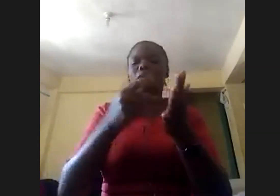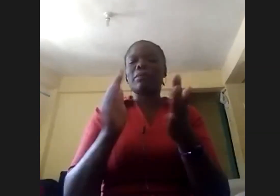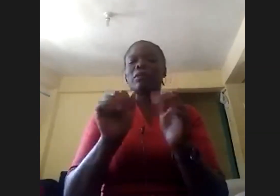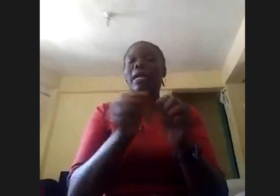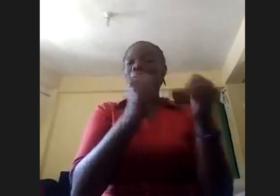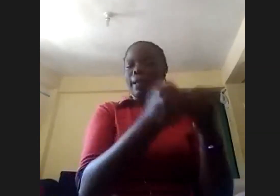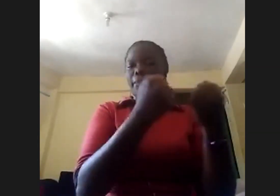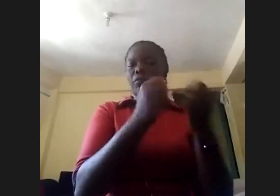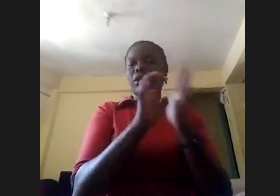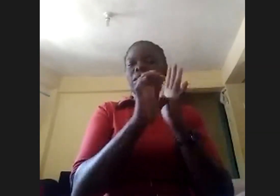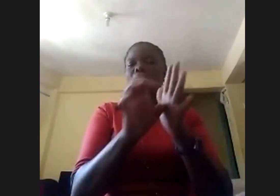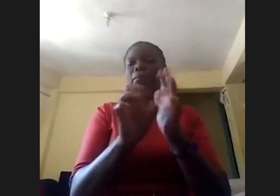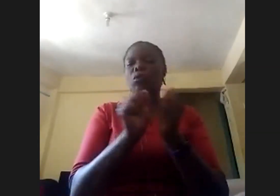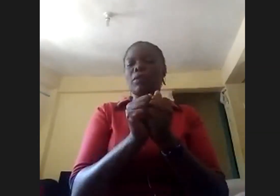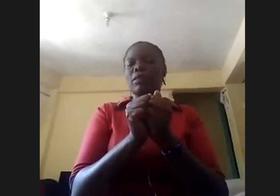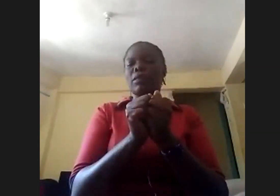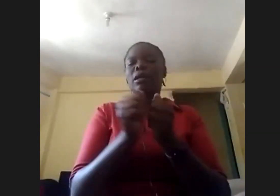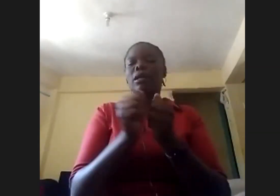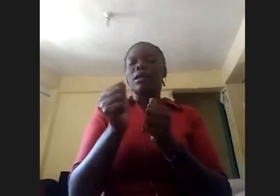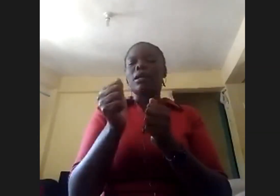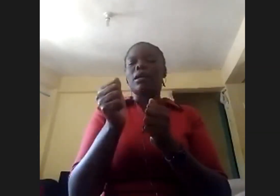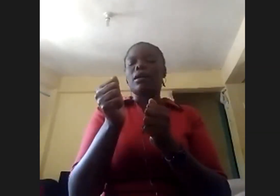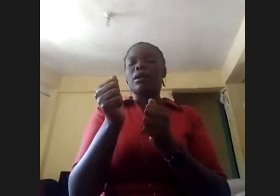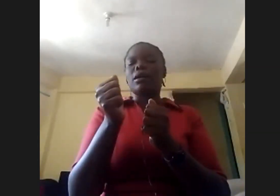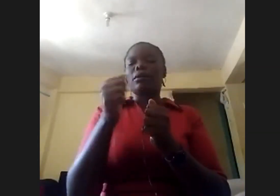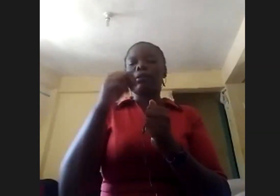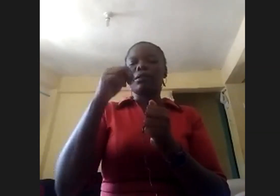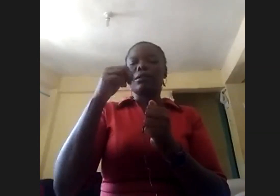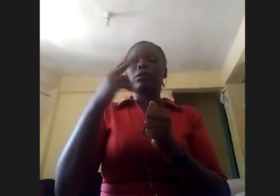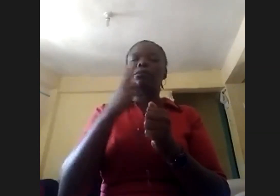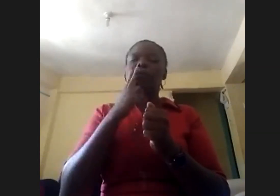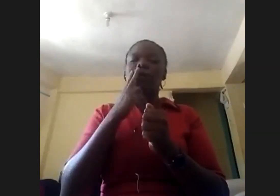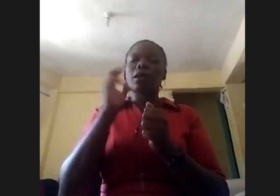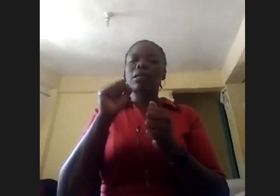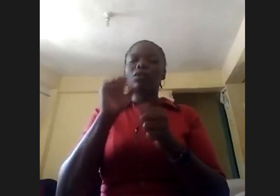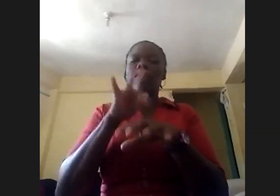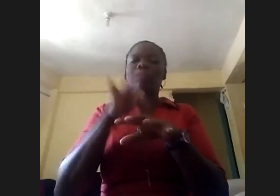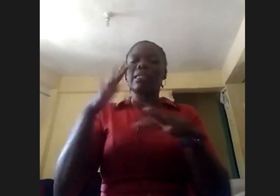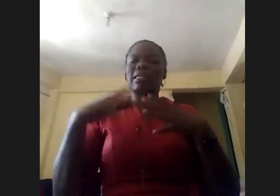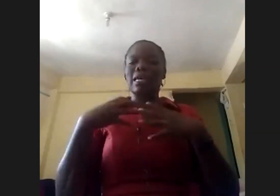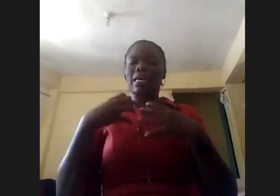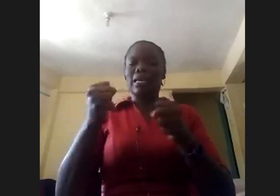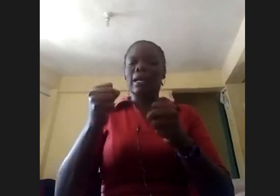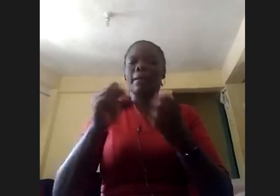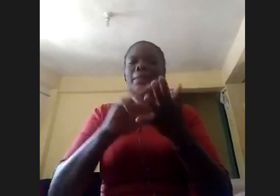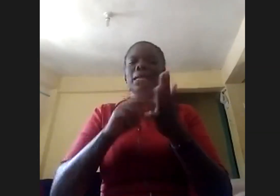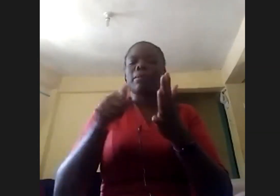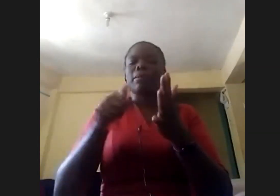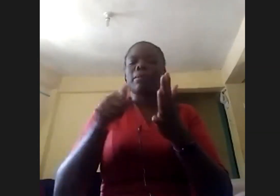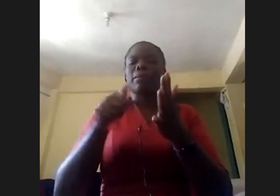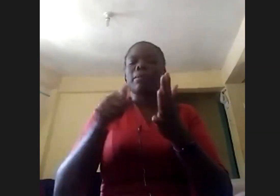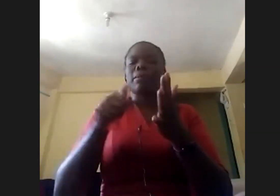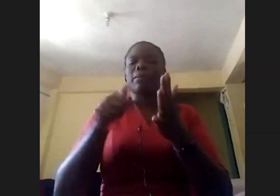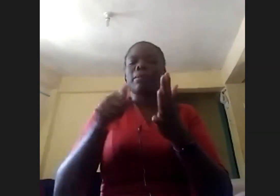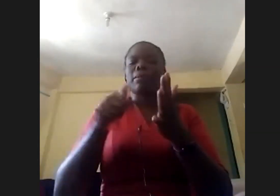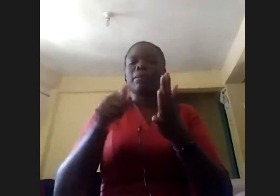example, with smoking, it will affect the healing. So I don't go into the details of medicine, how it does, but Yeah. one